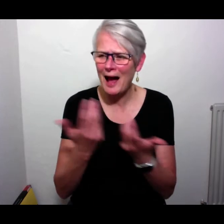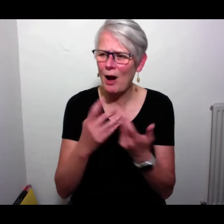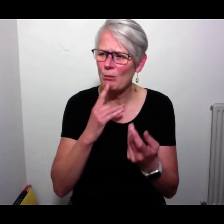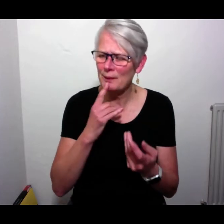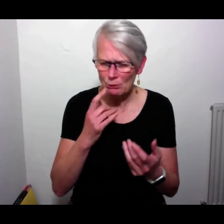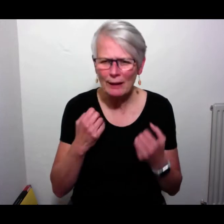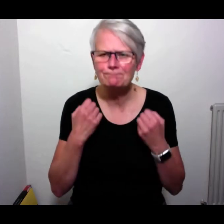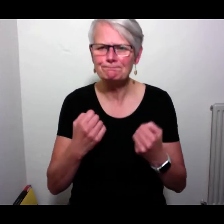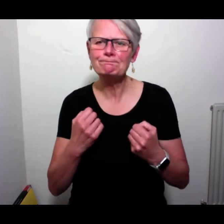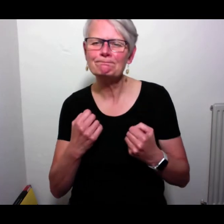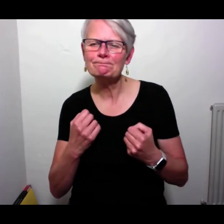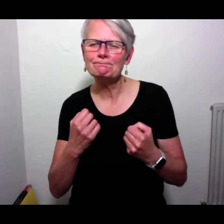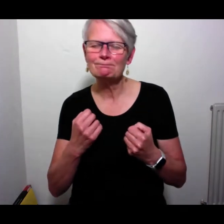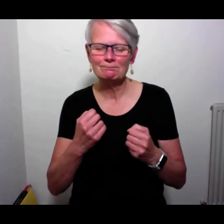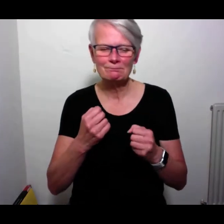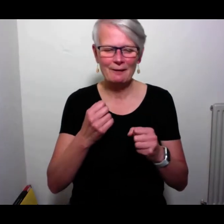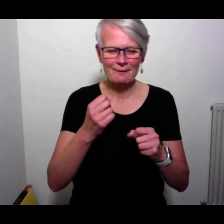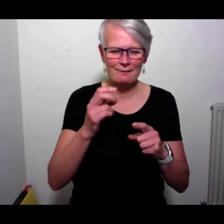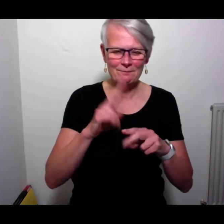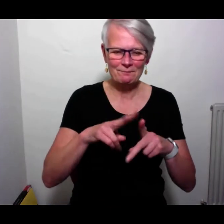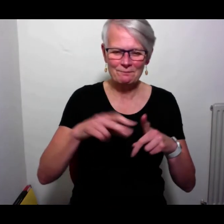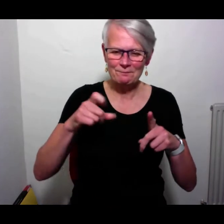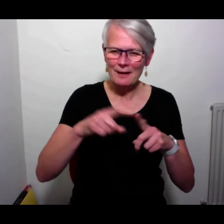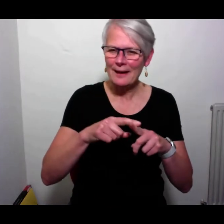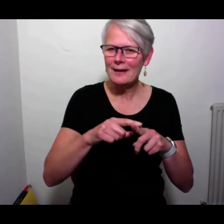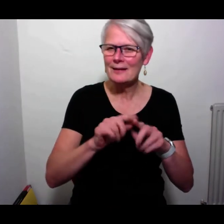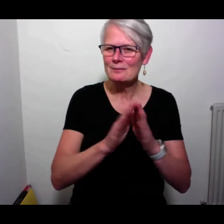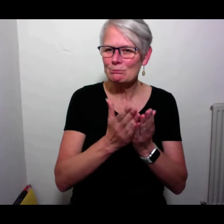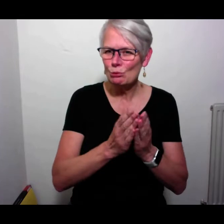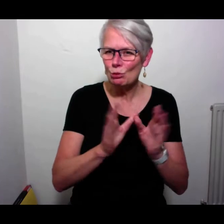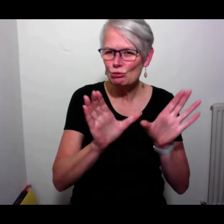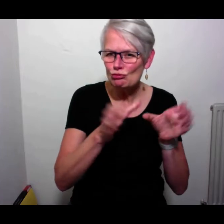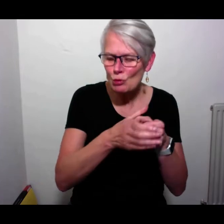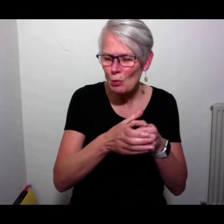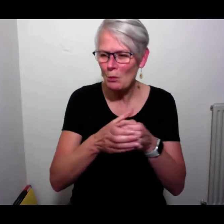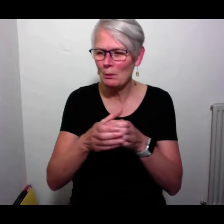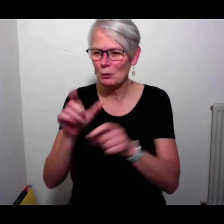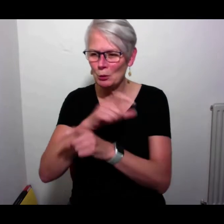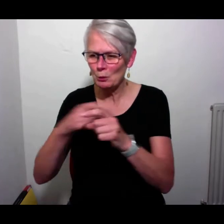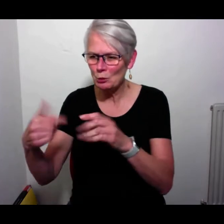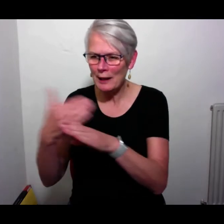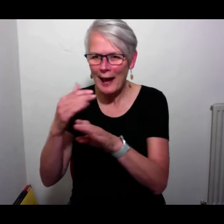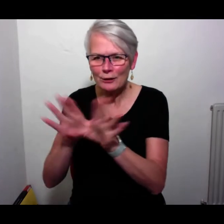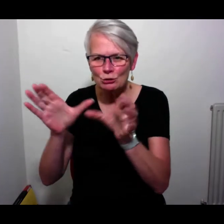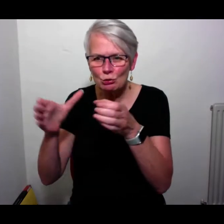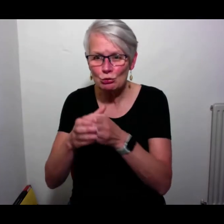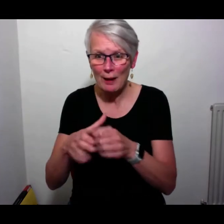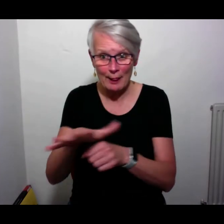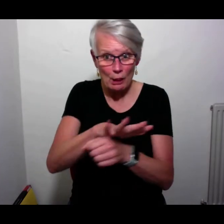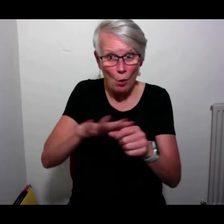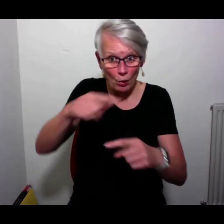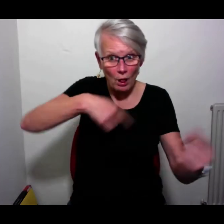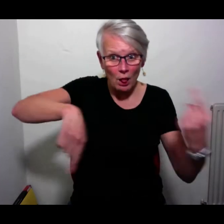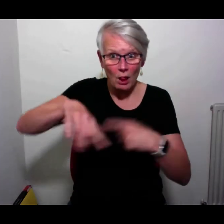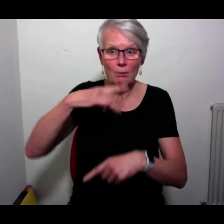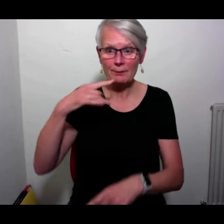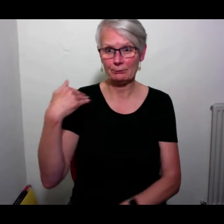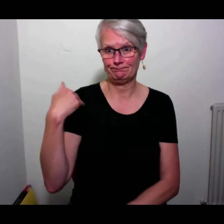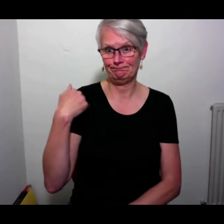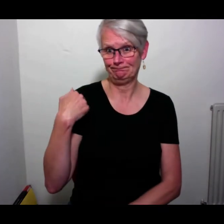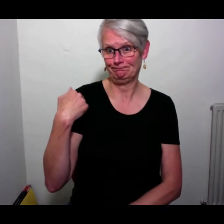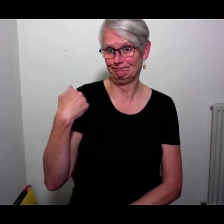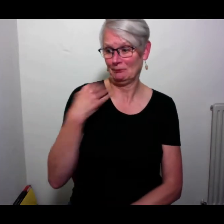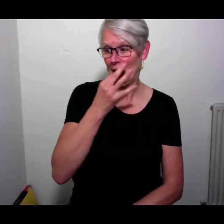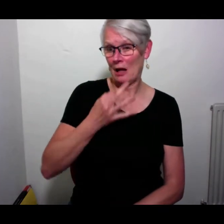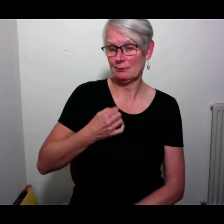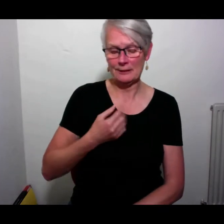rallied. I mean, there was Facebook groups, community action groups, and of course locally they came to me. They